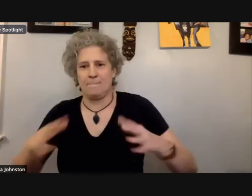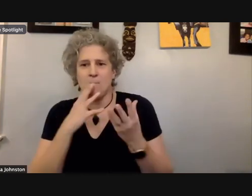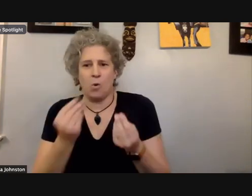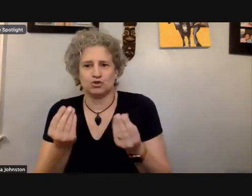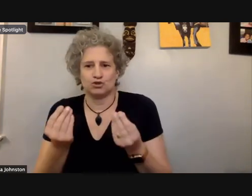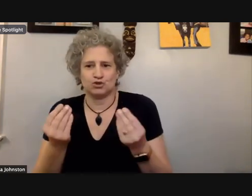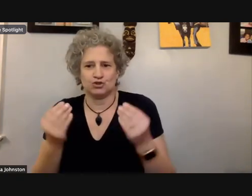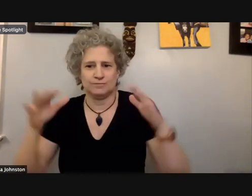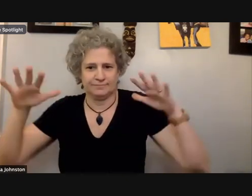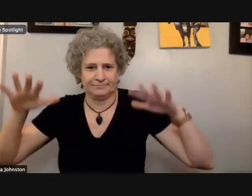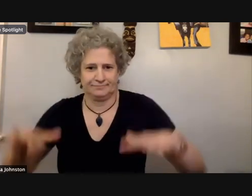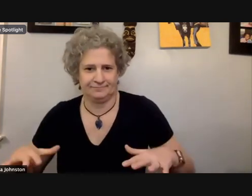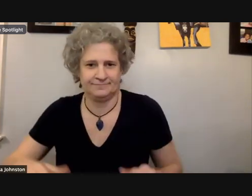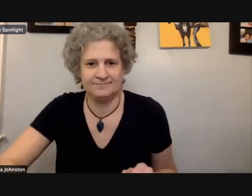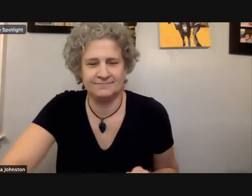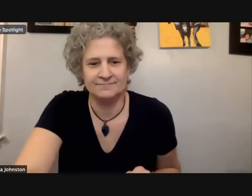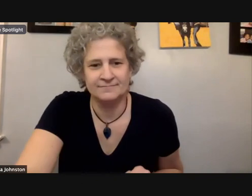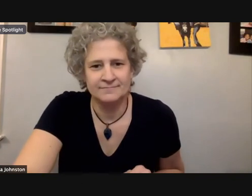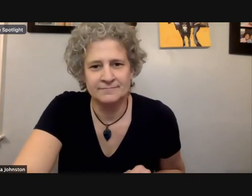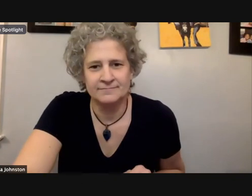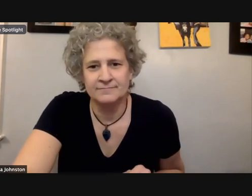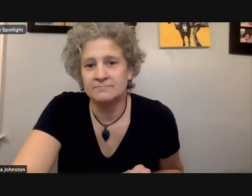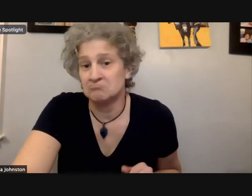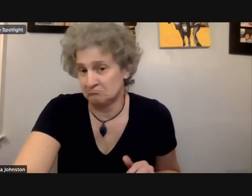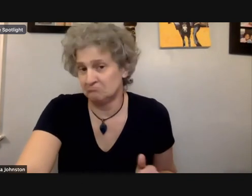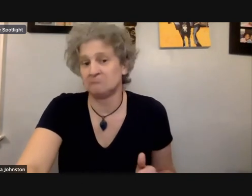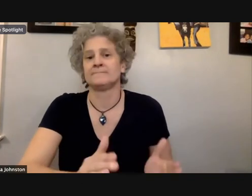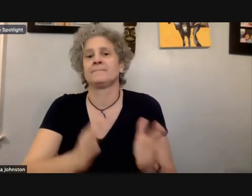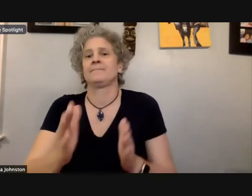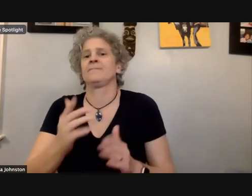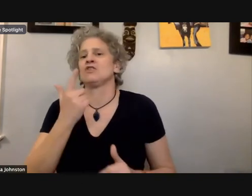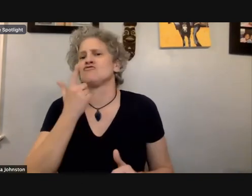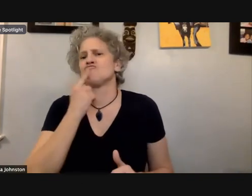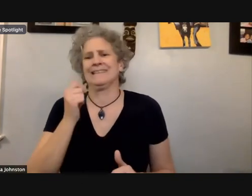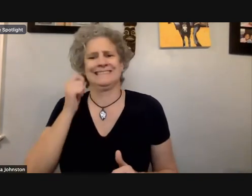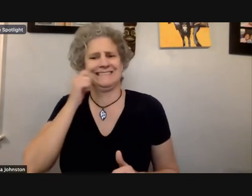In the summer, it's a little bit better because I think the moisture pushes it down.